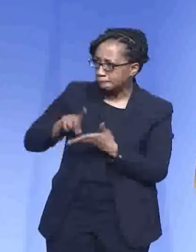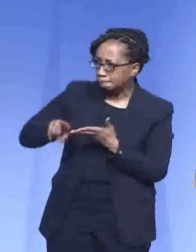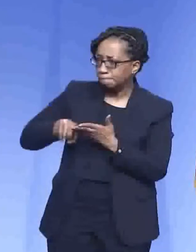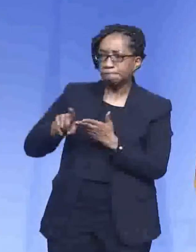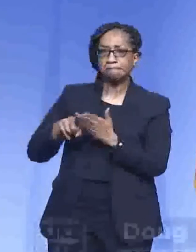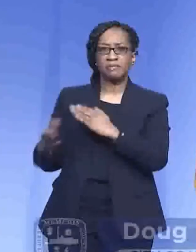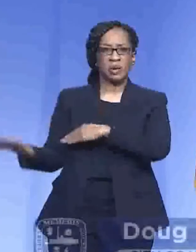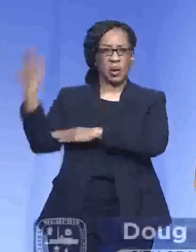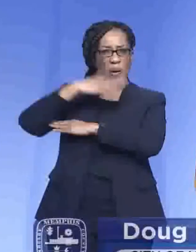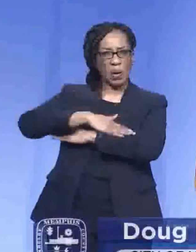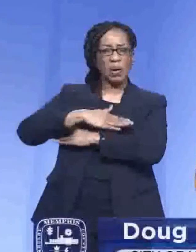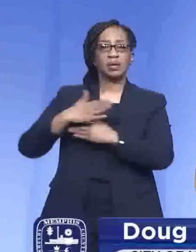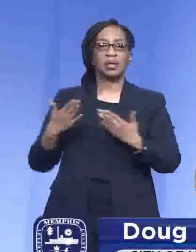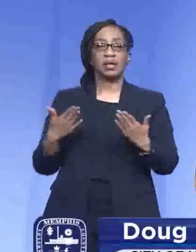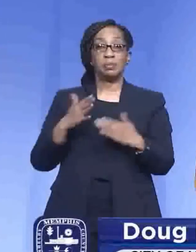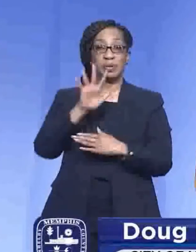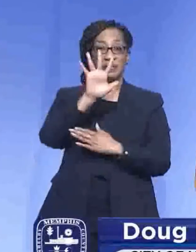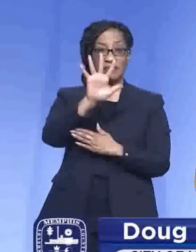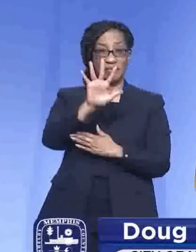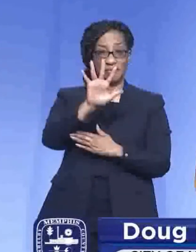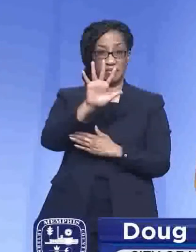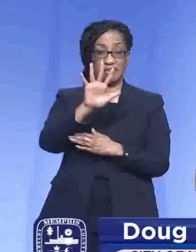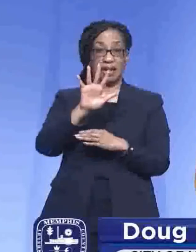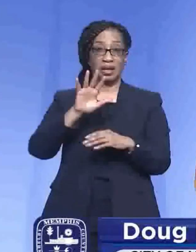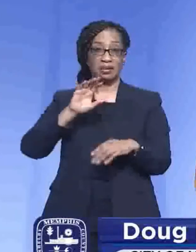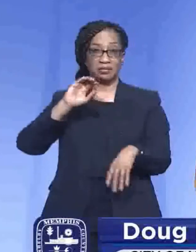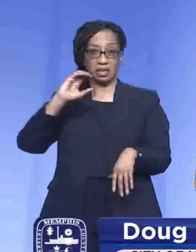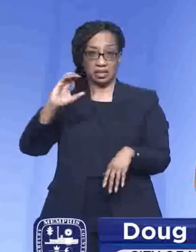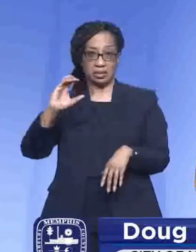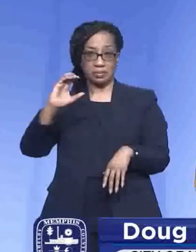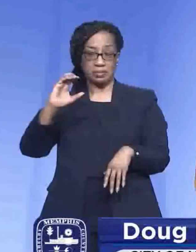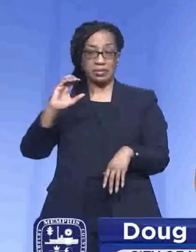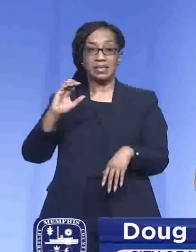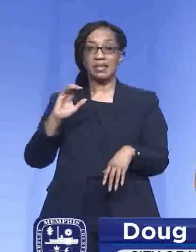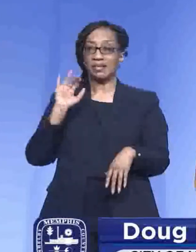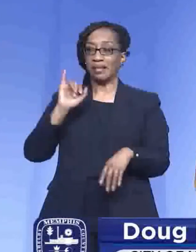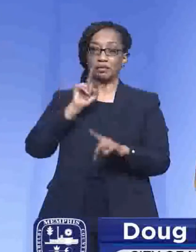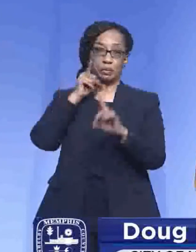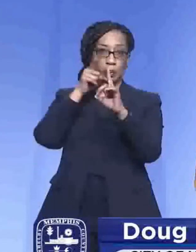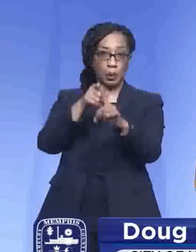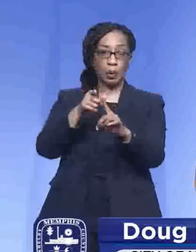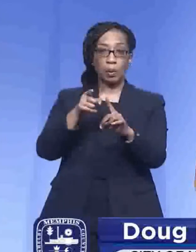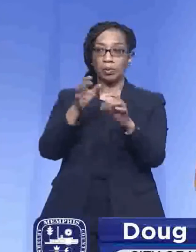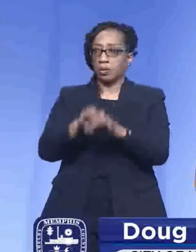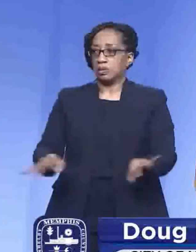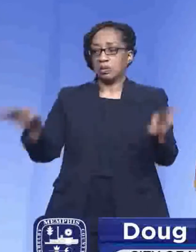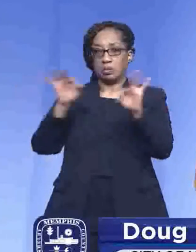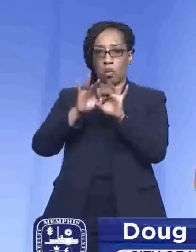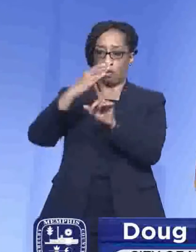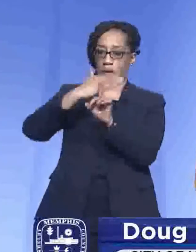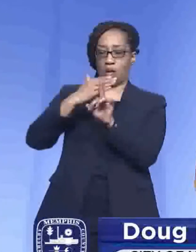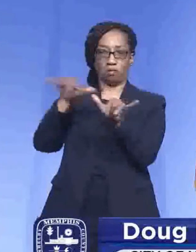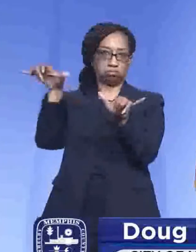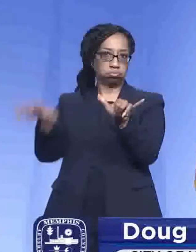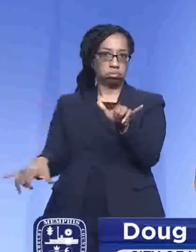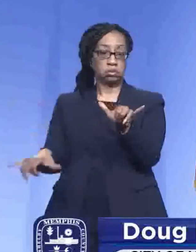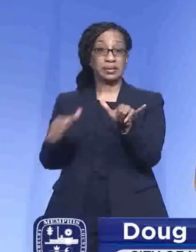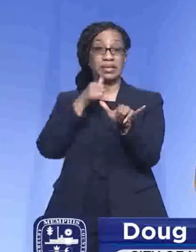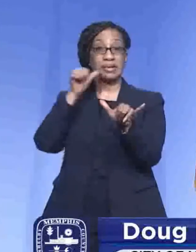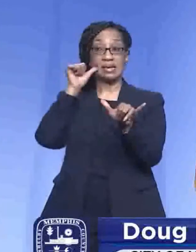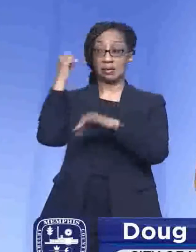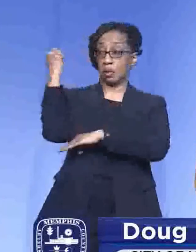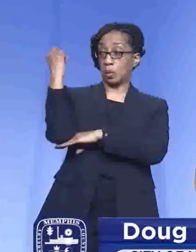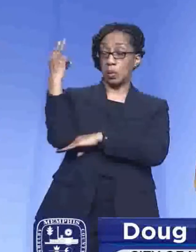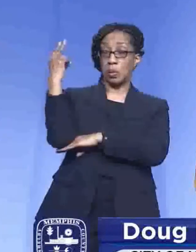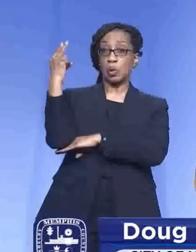target, but to have those systems in place to maintain that temperature is critically important. Yesterday at noon, the city of Memphis